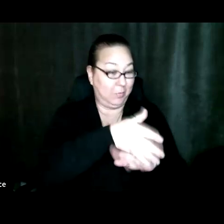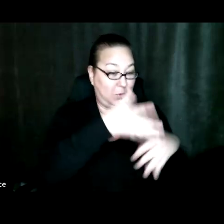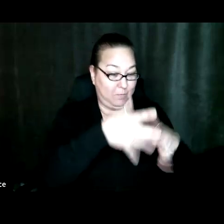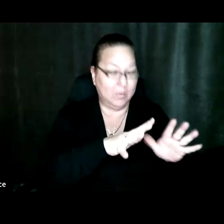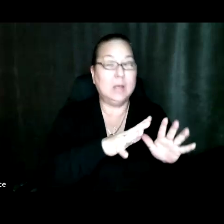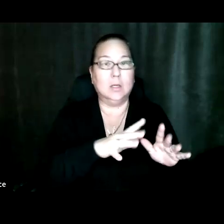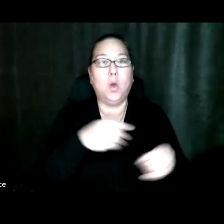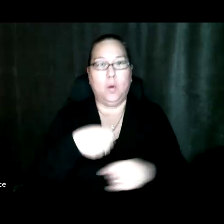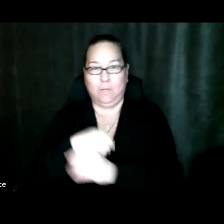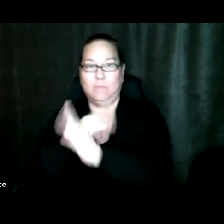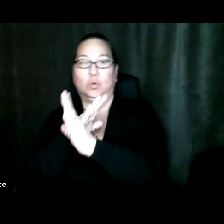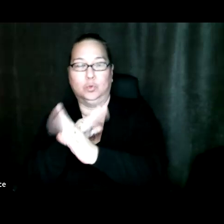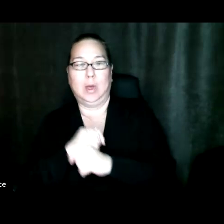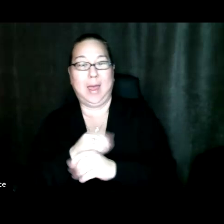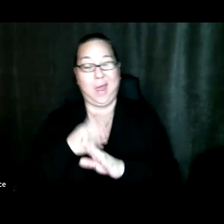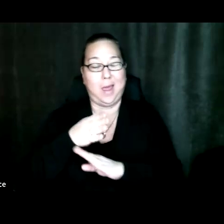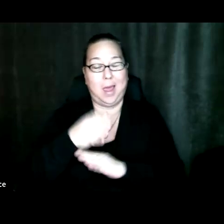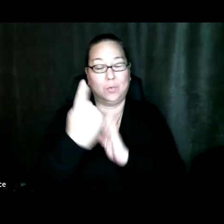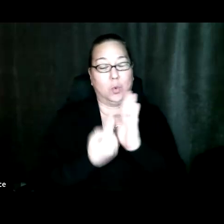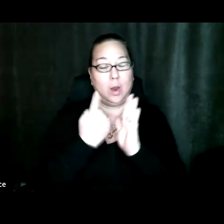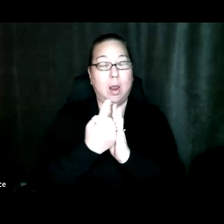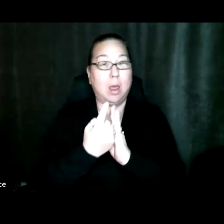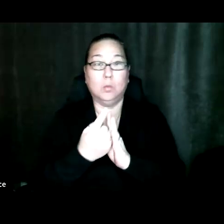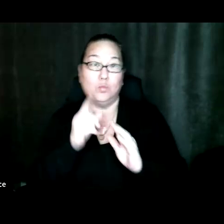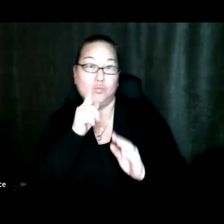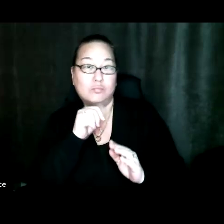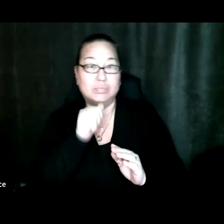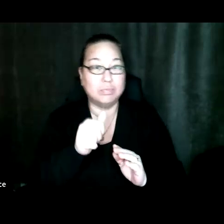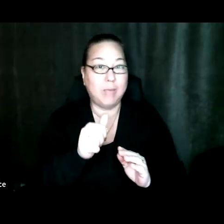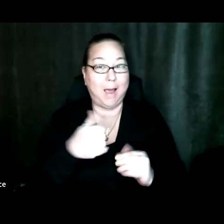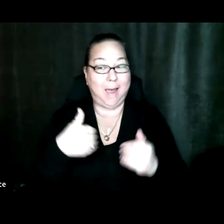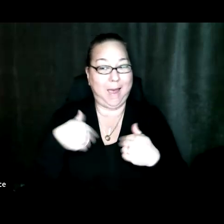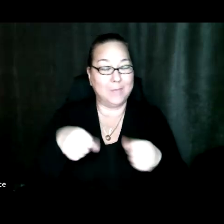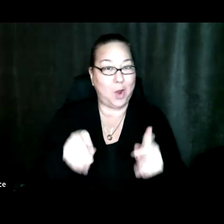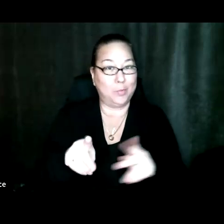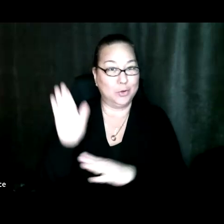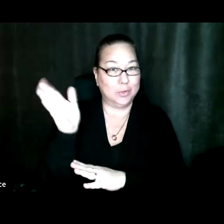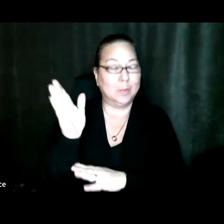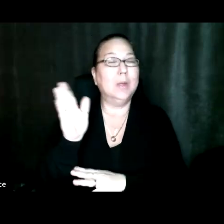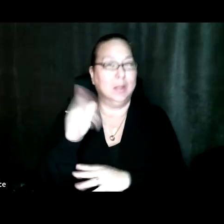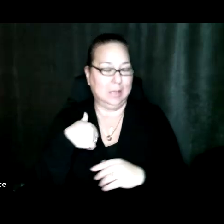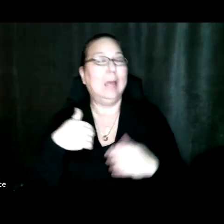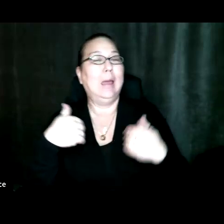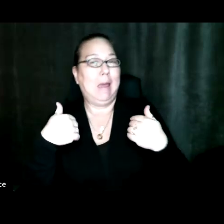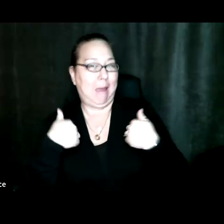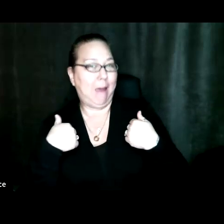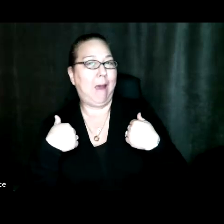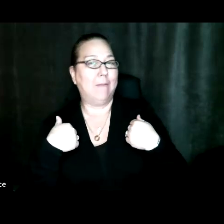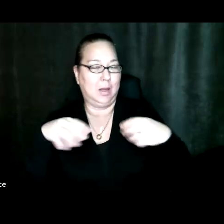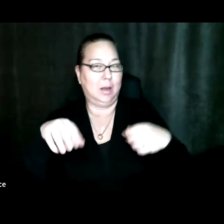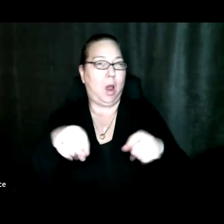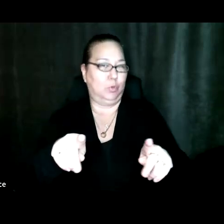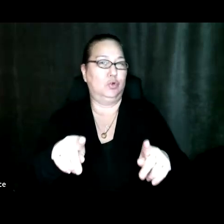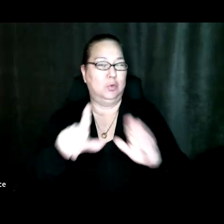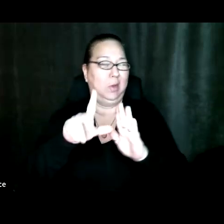testimony. After 1 hour, anyone who hasn't testified will have the opportunity to do so at the end of the meeting. We have 16 speakers